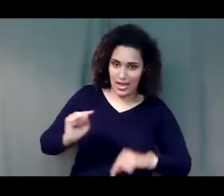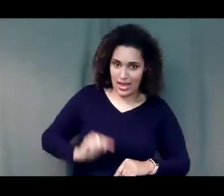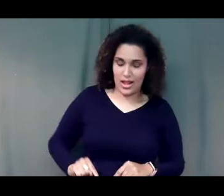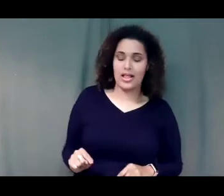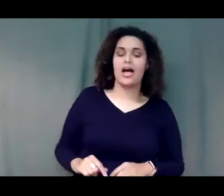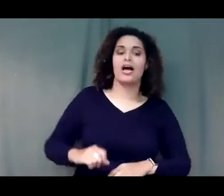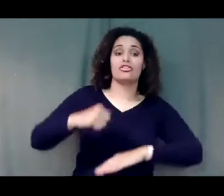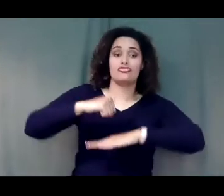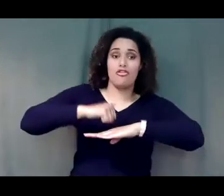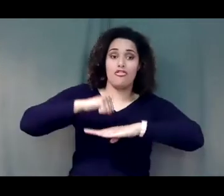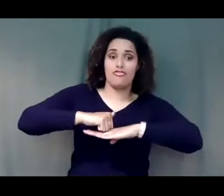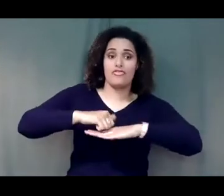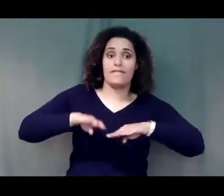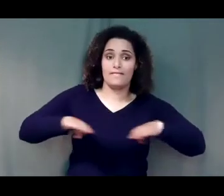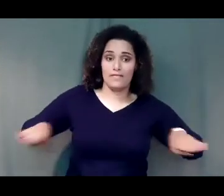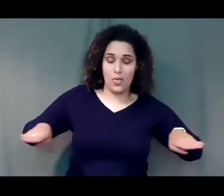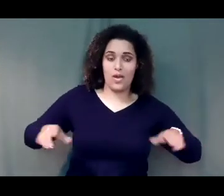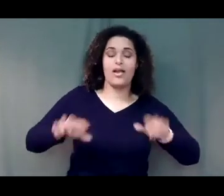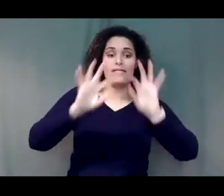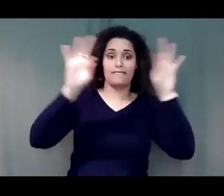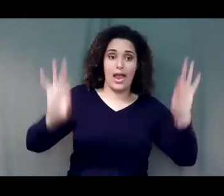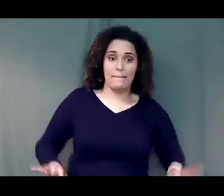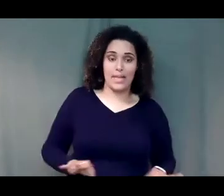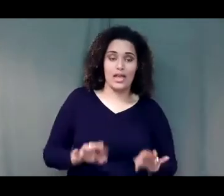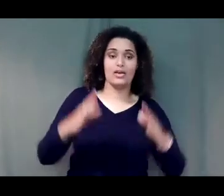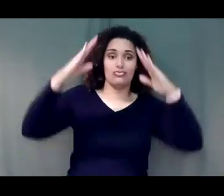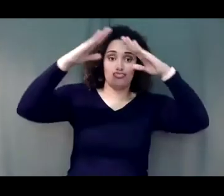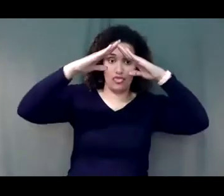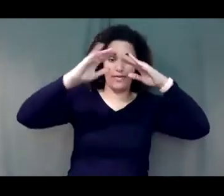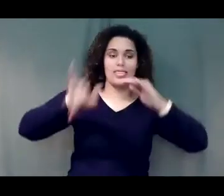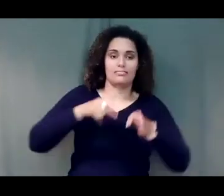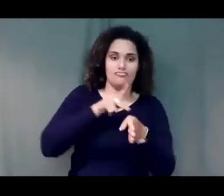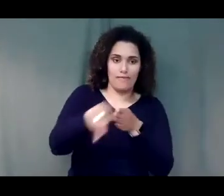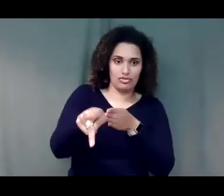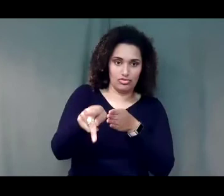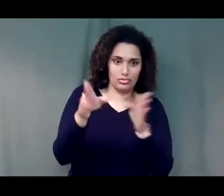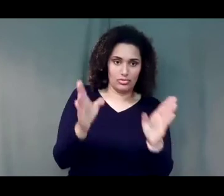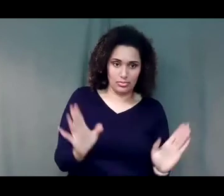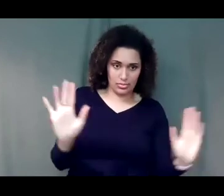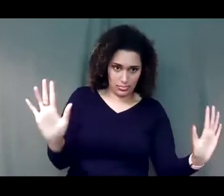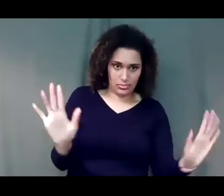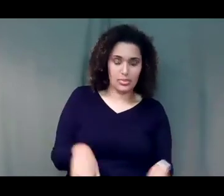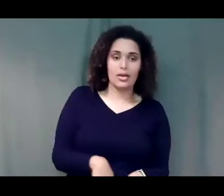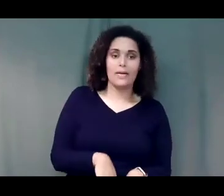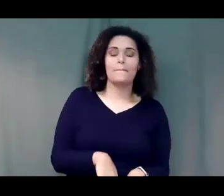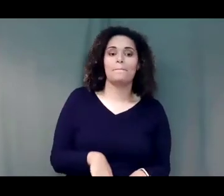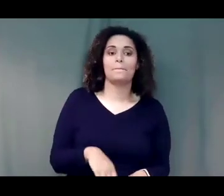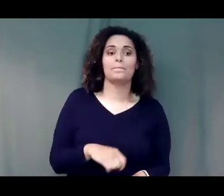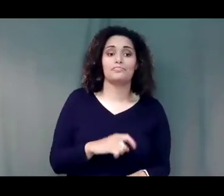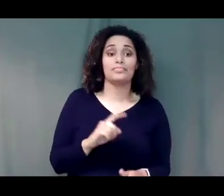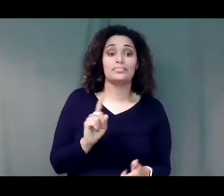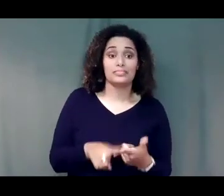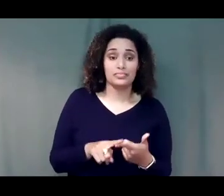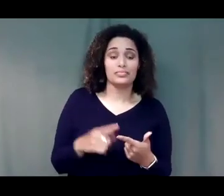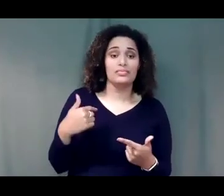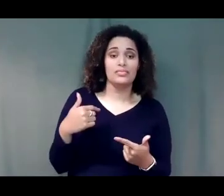concrete floor, framing, roof, and that was all done by the professionals, so it won't fall down. And then